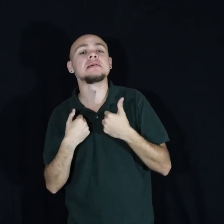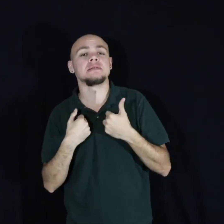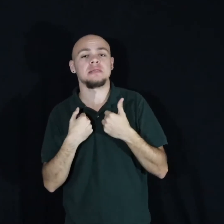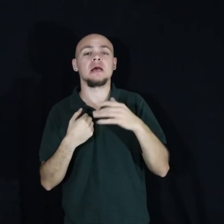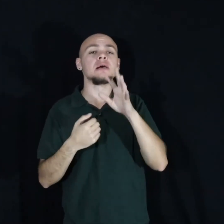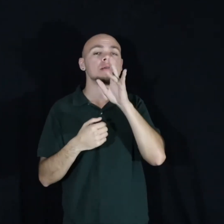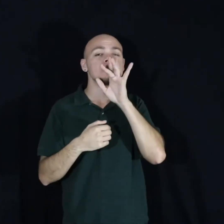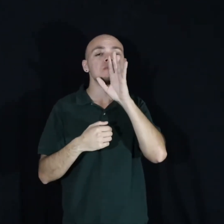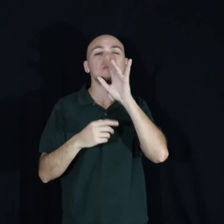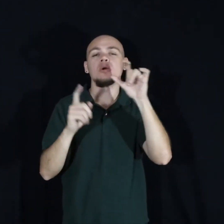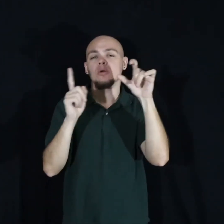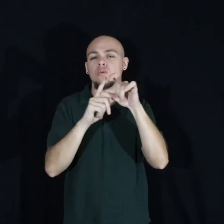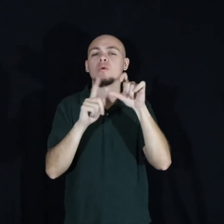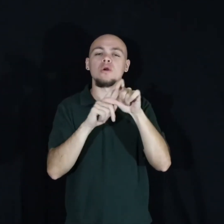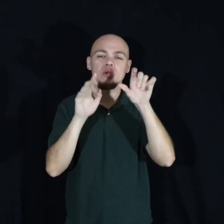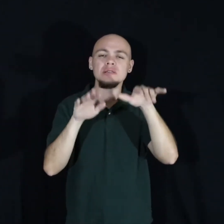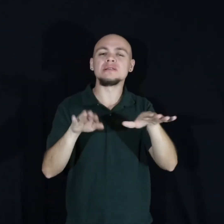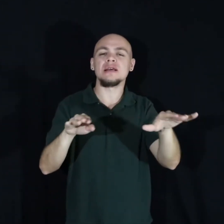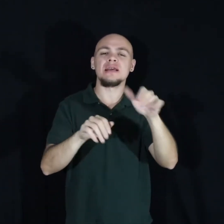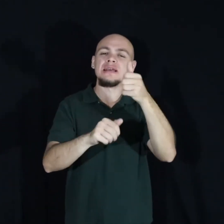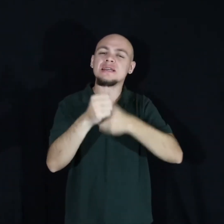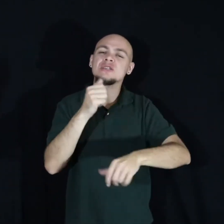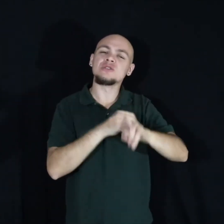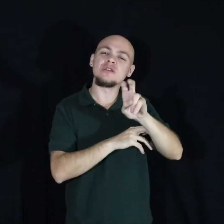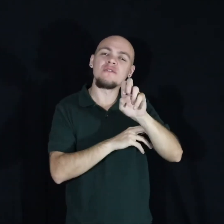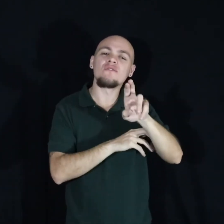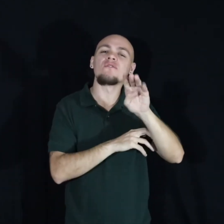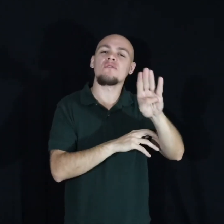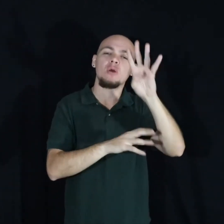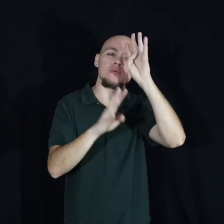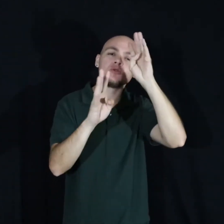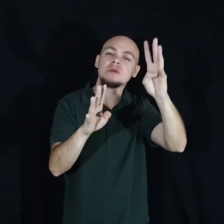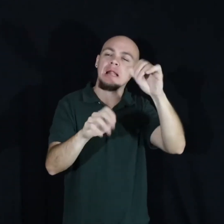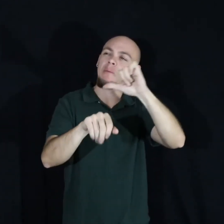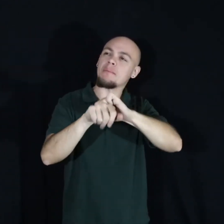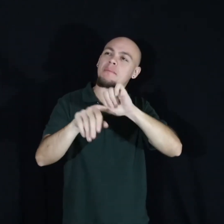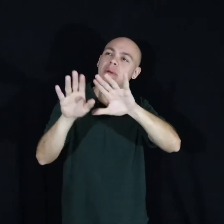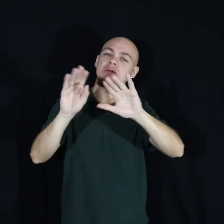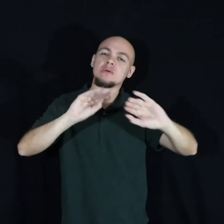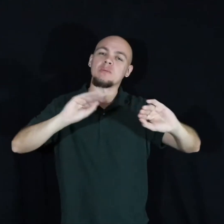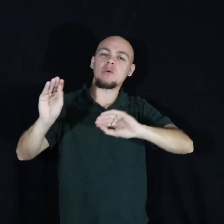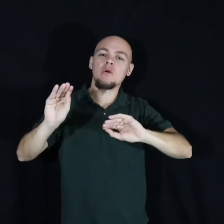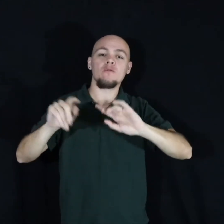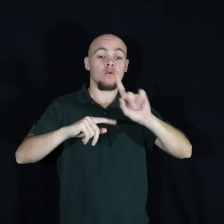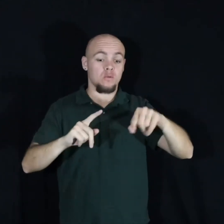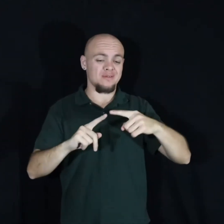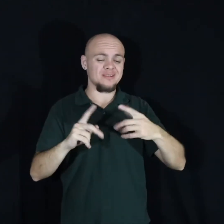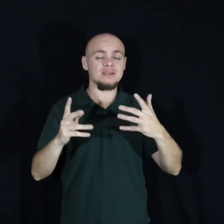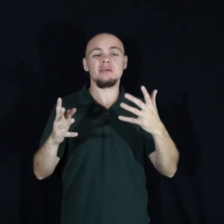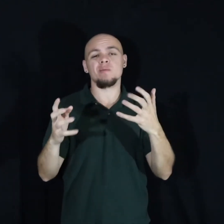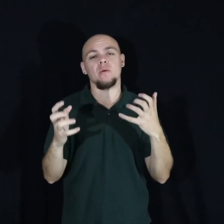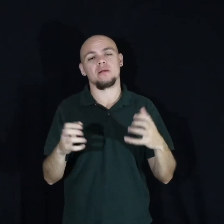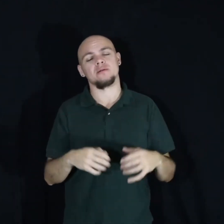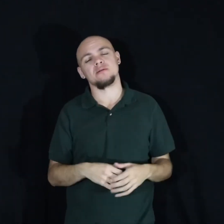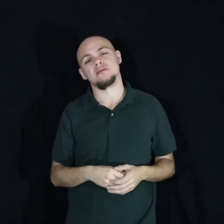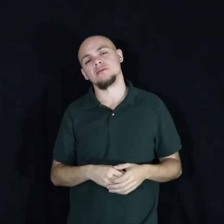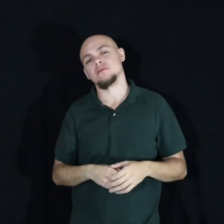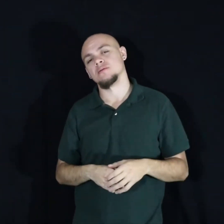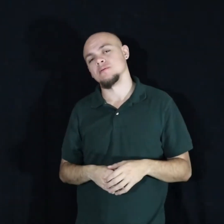word reverberated, and each verb created a mountain that he could move when he felt like it.